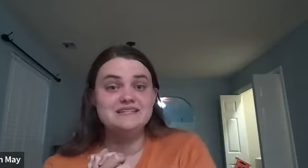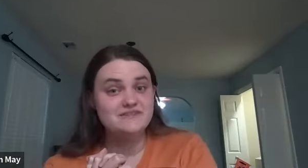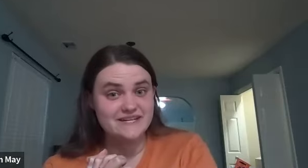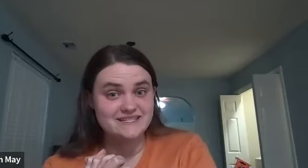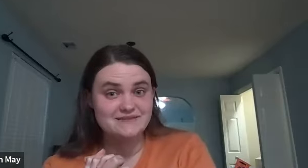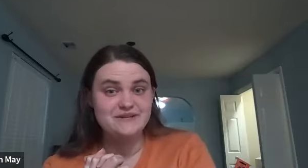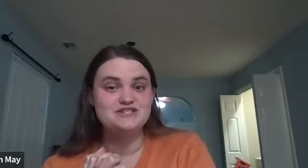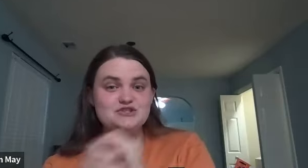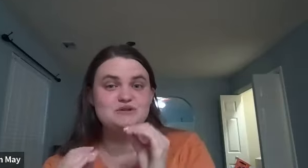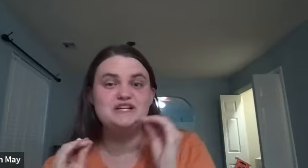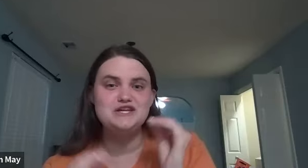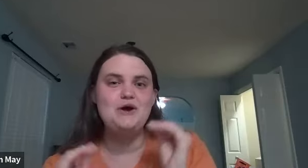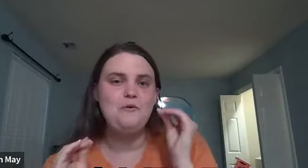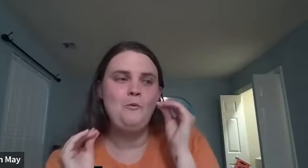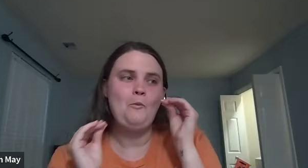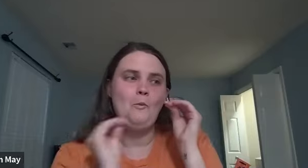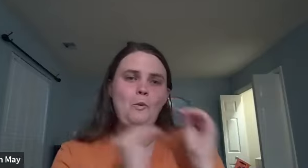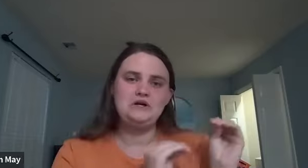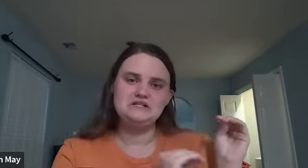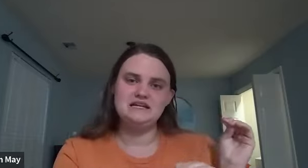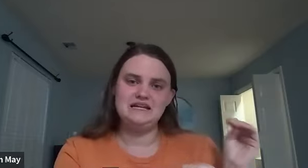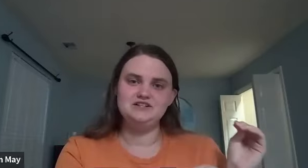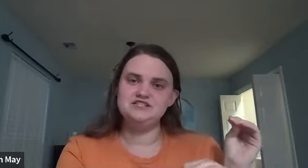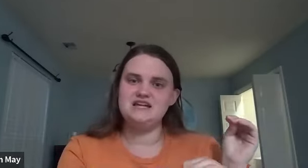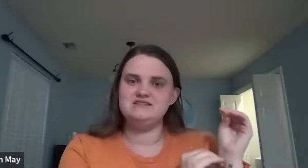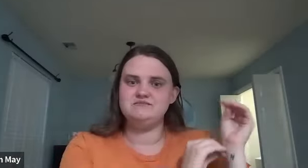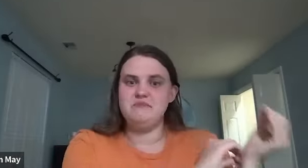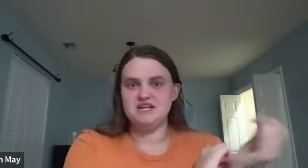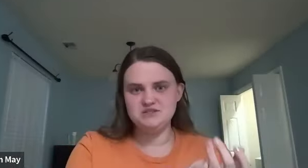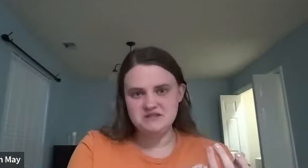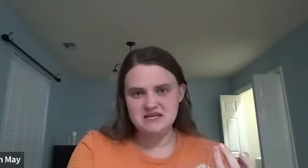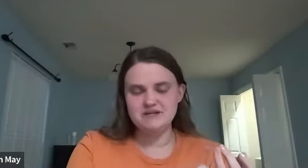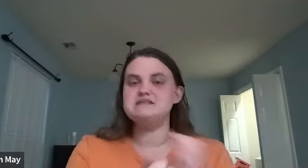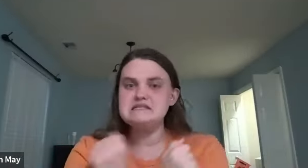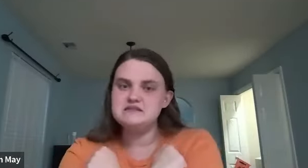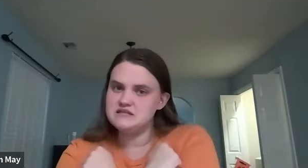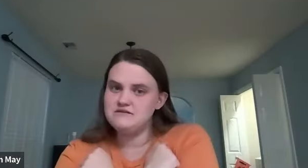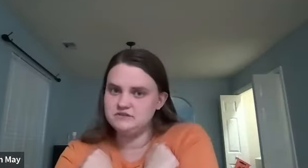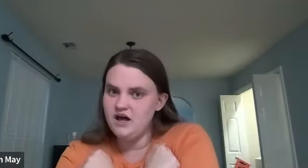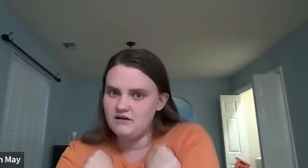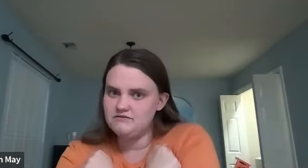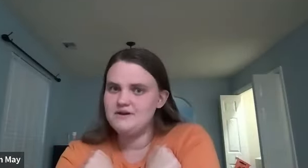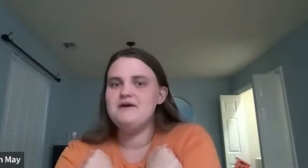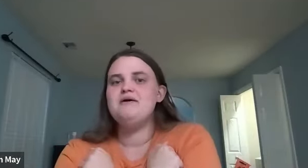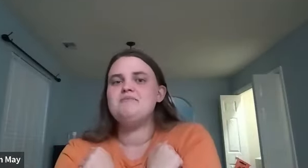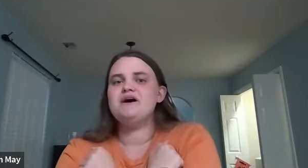kiss fist, because there's really no word in English that matches with it, because this is the sign for love.